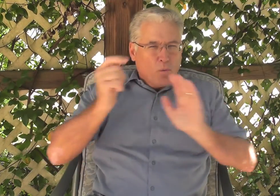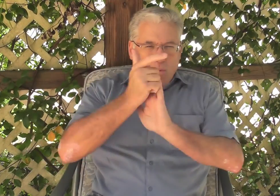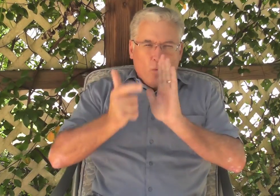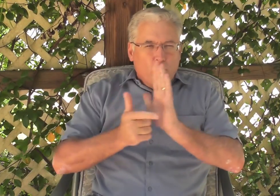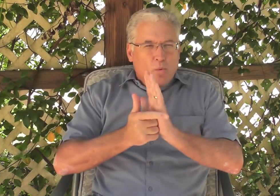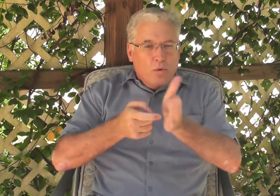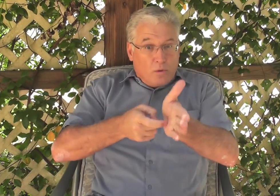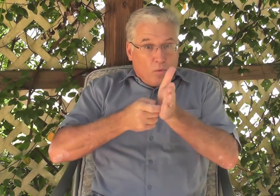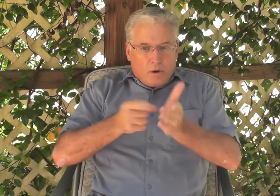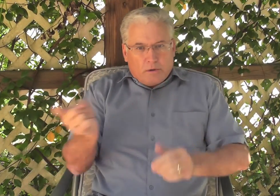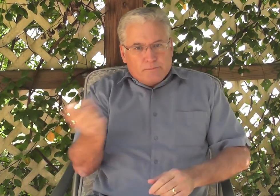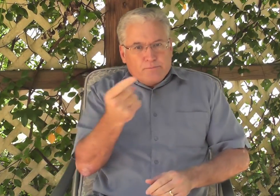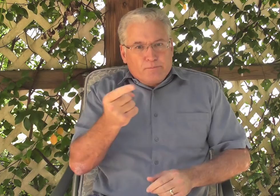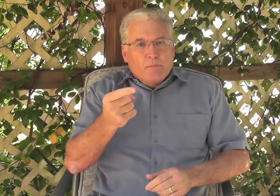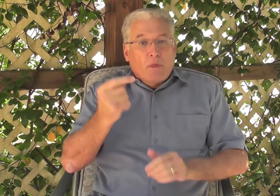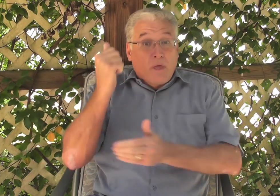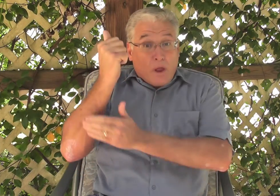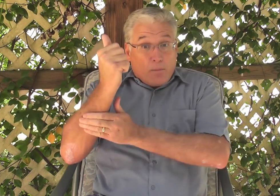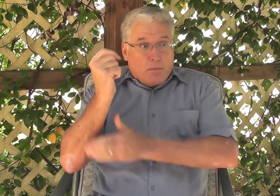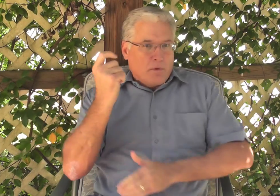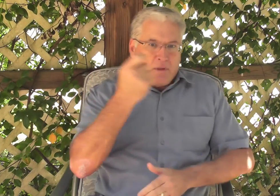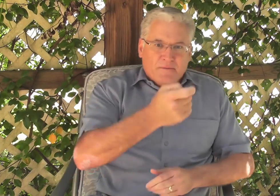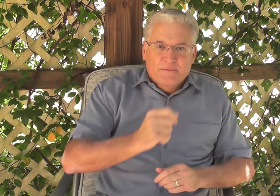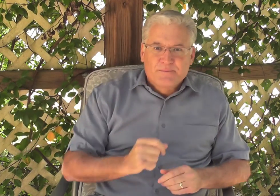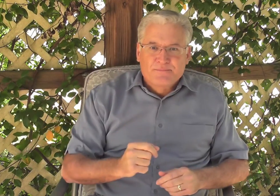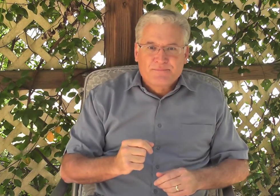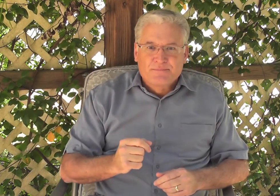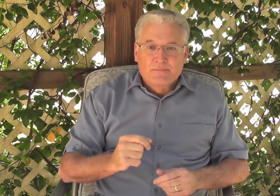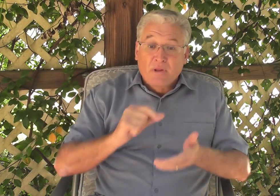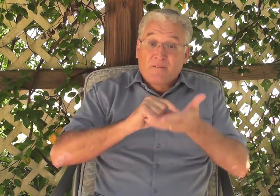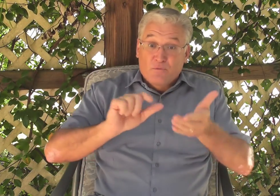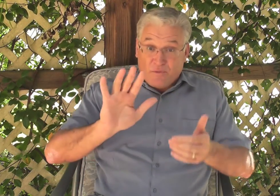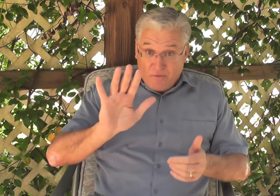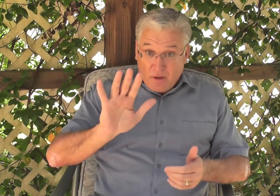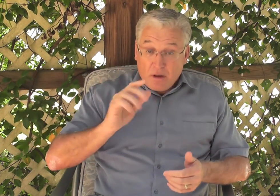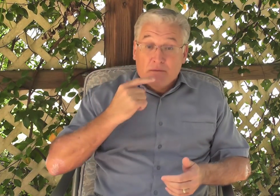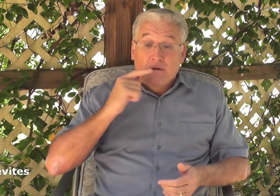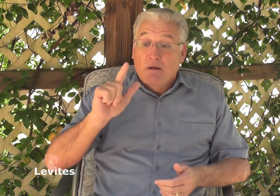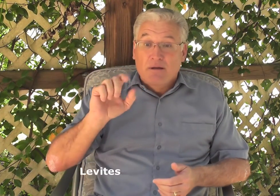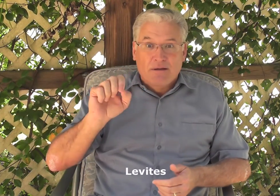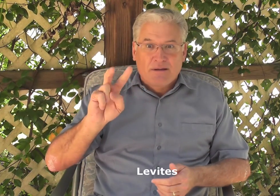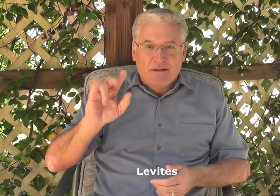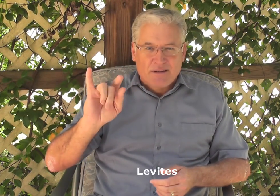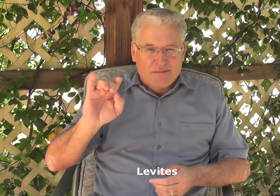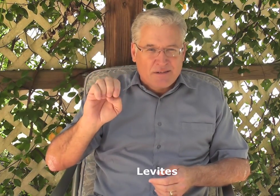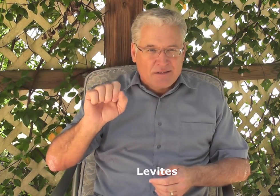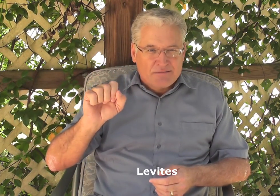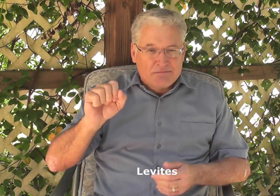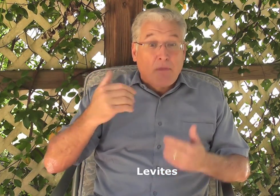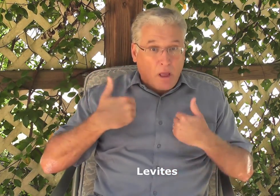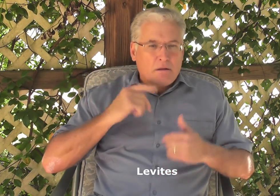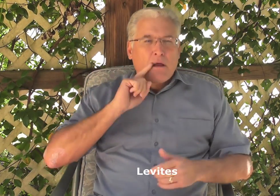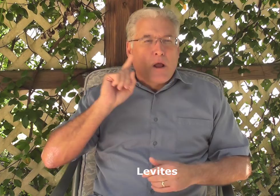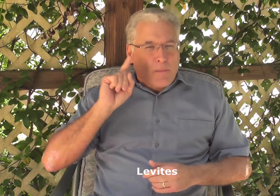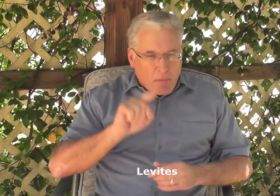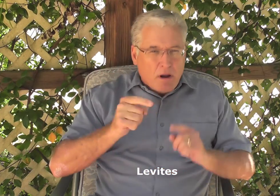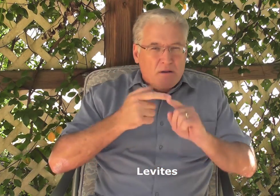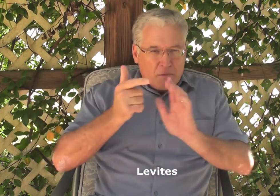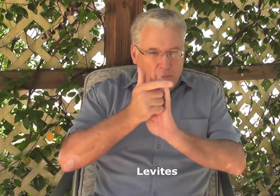Now understand, there was no law that required Abraham to give tithes to Melchizedek. There was a